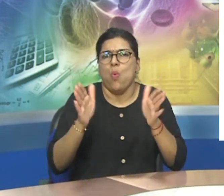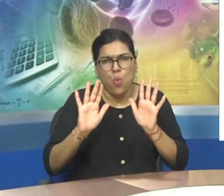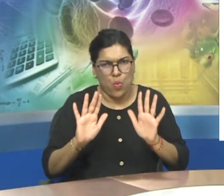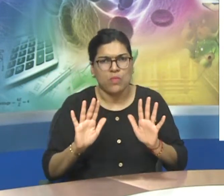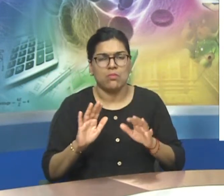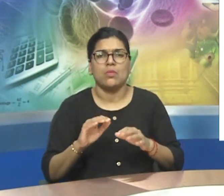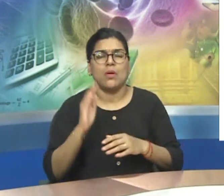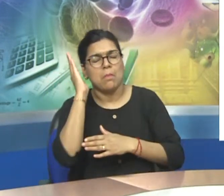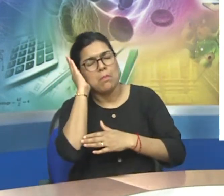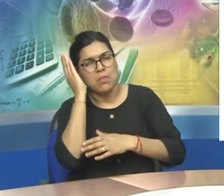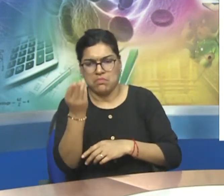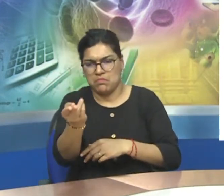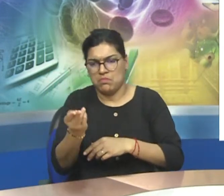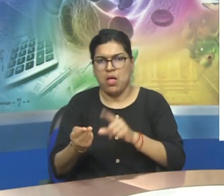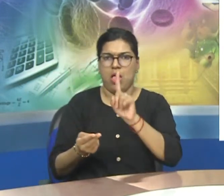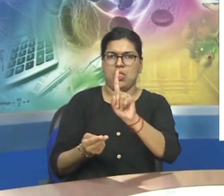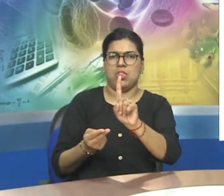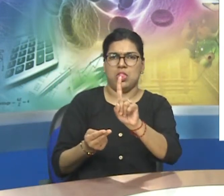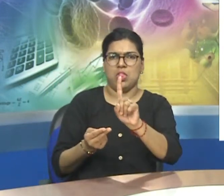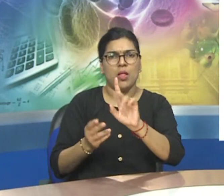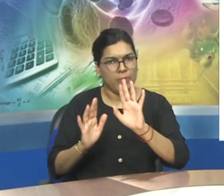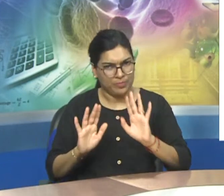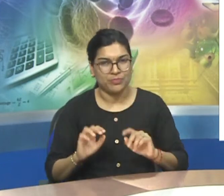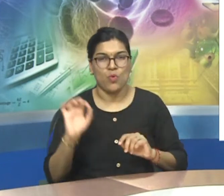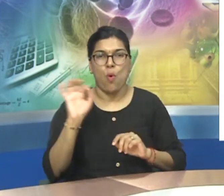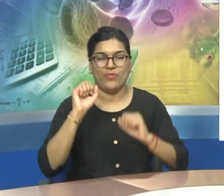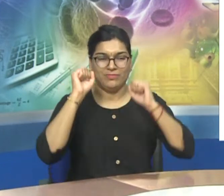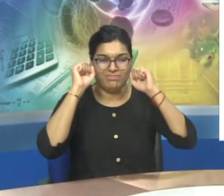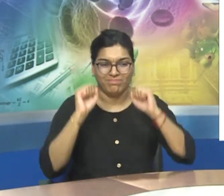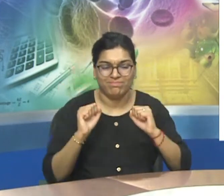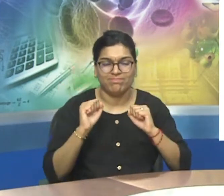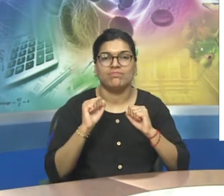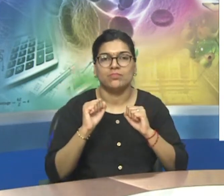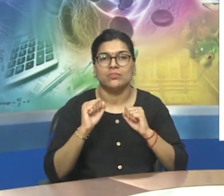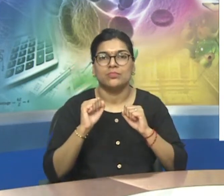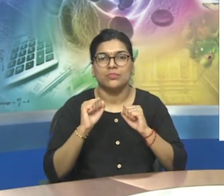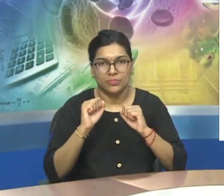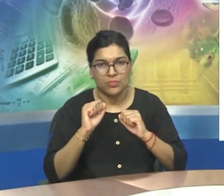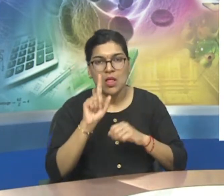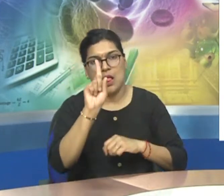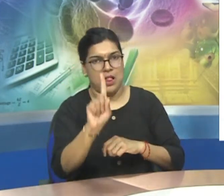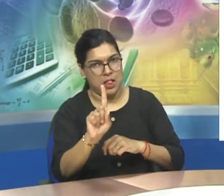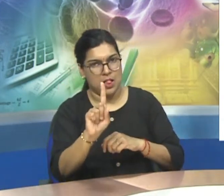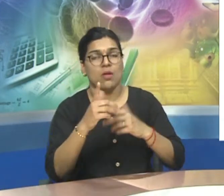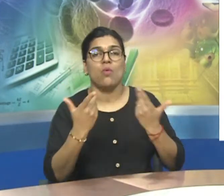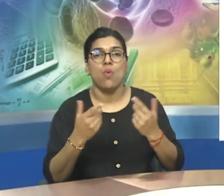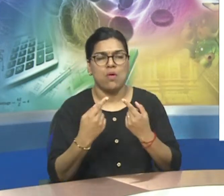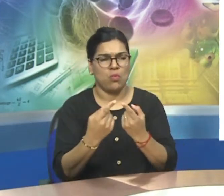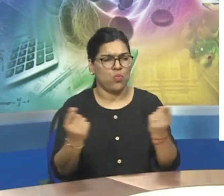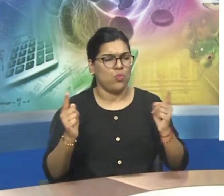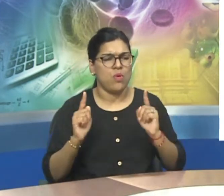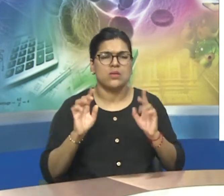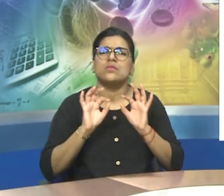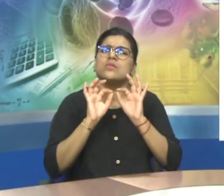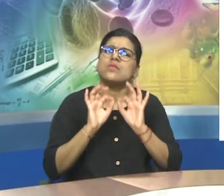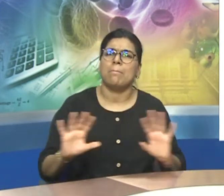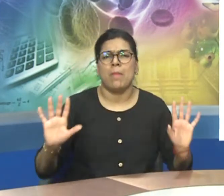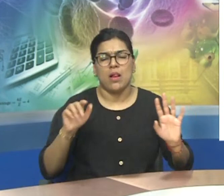the word is clinics. Clinic is a